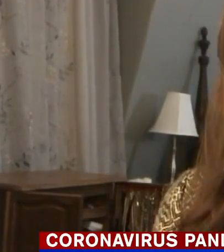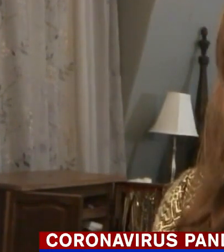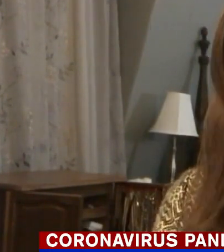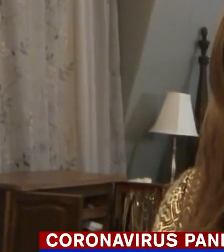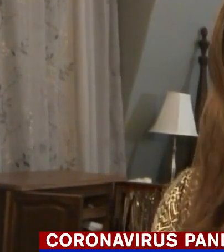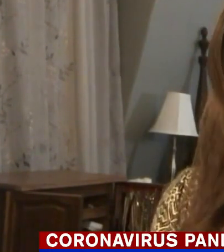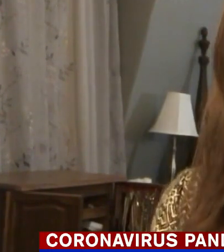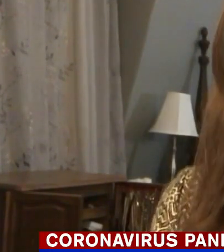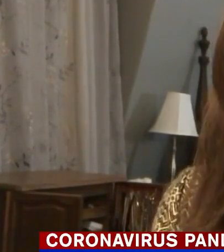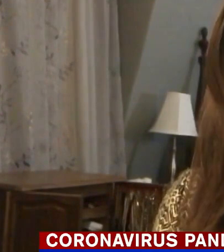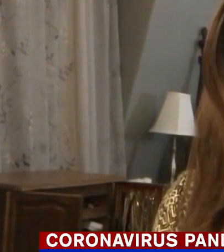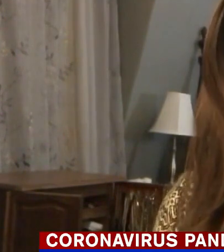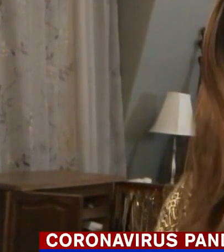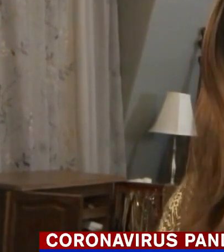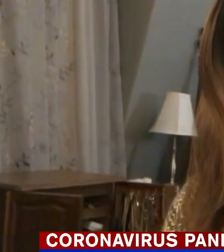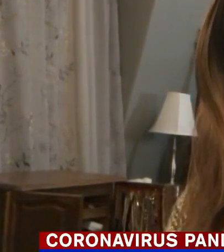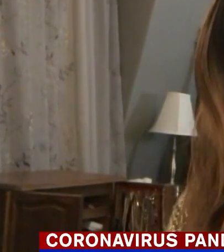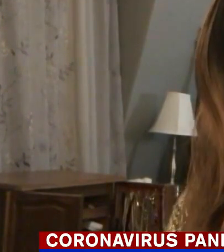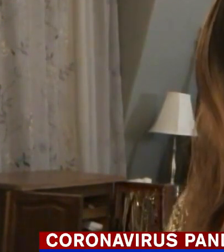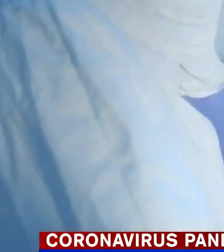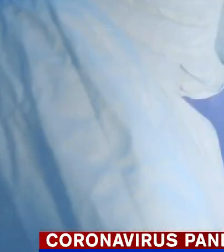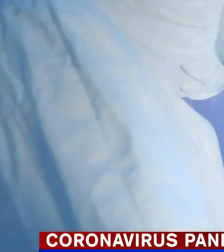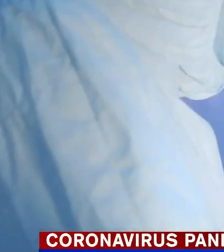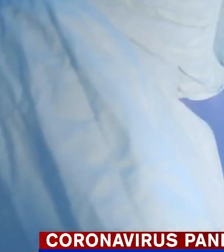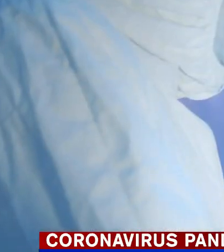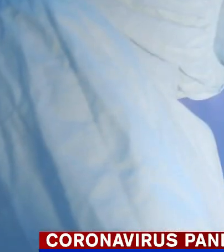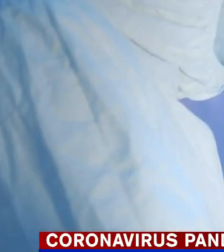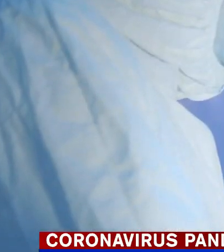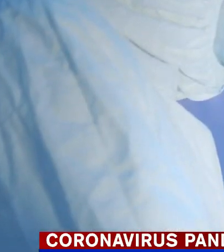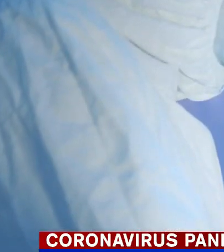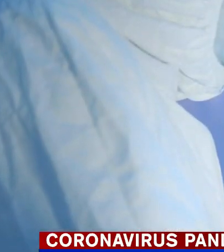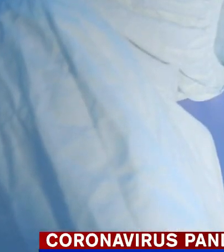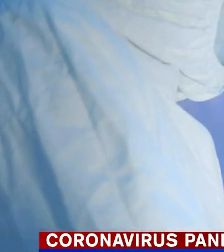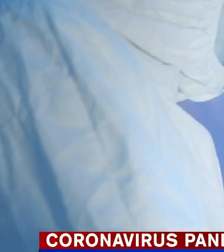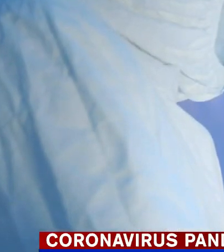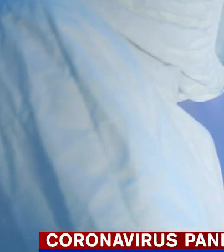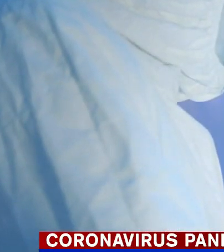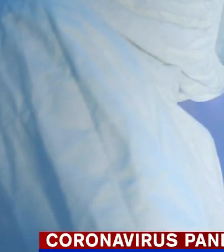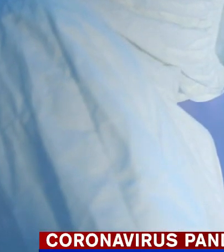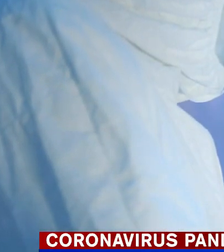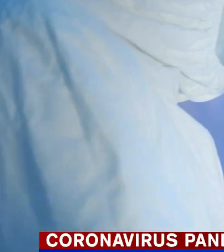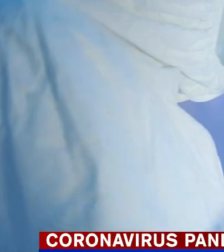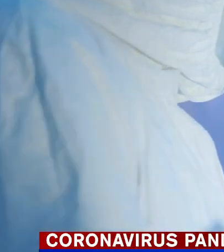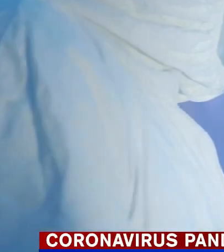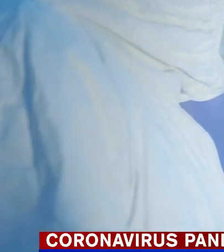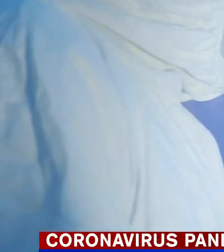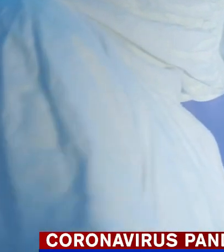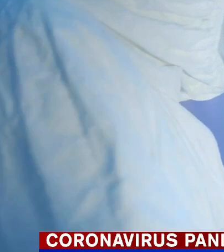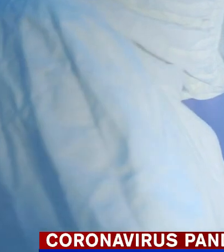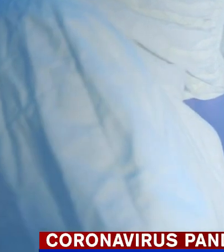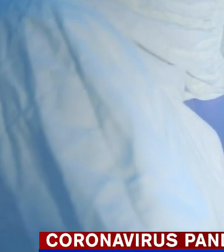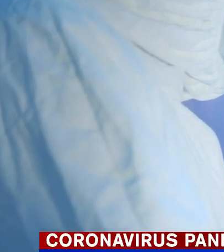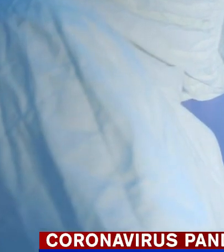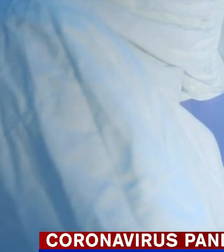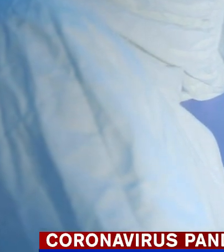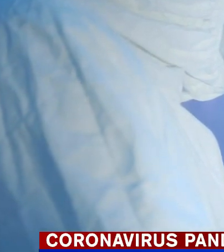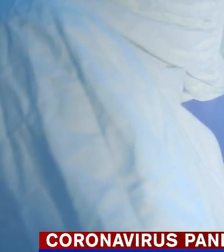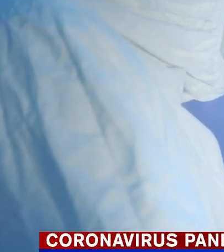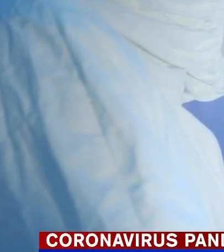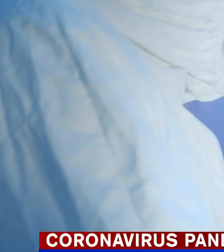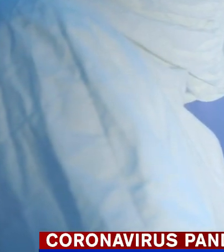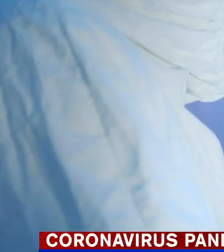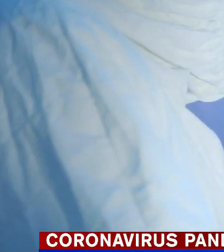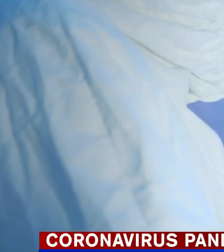vaccine as soon as they get it. Massachusetts could see the first COVID-19 vaccinations by the middle of